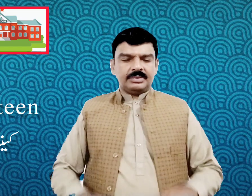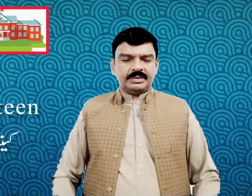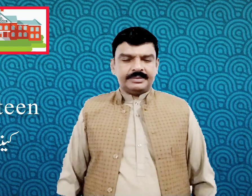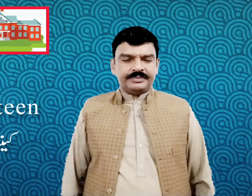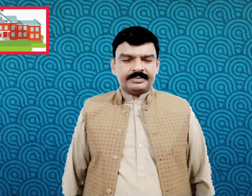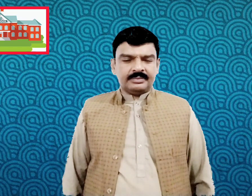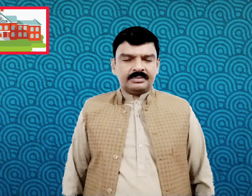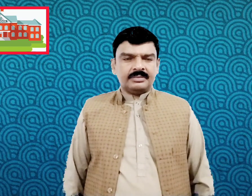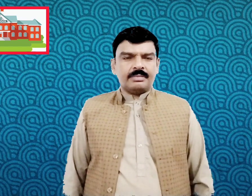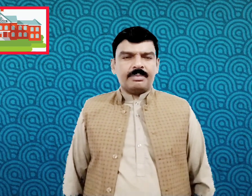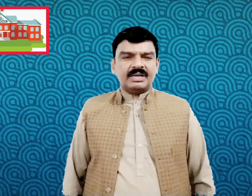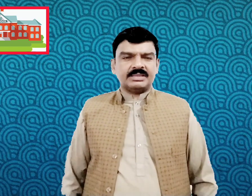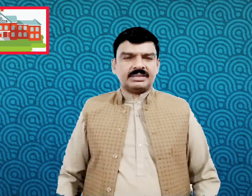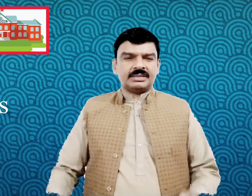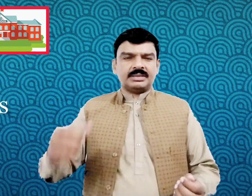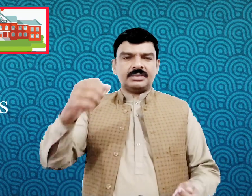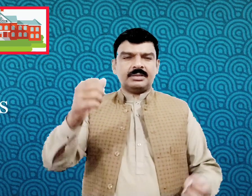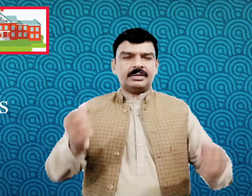kamra, bus,